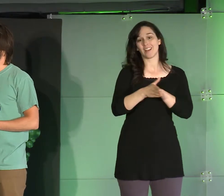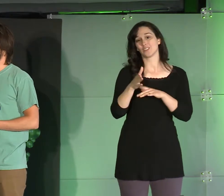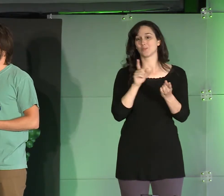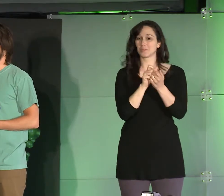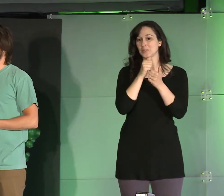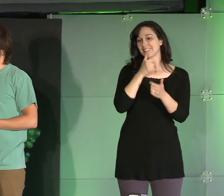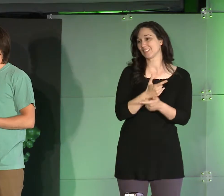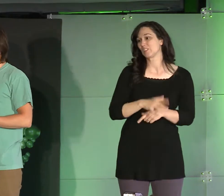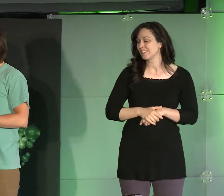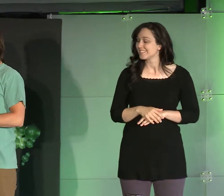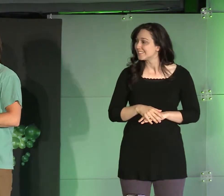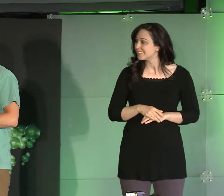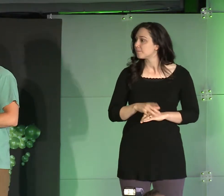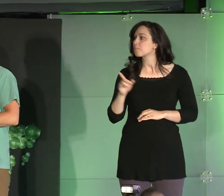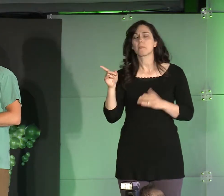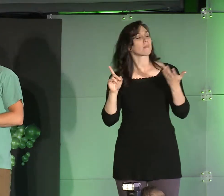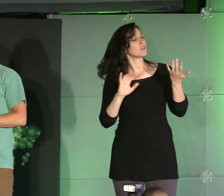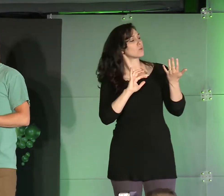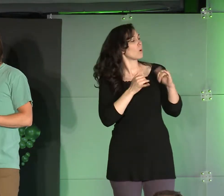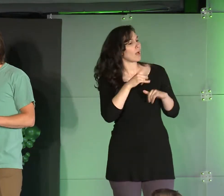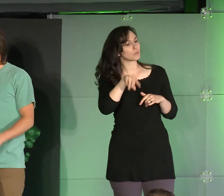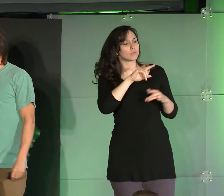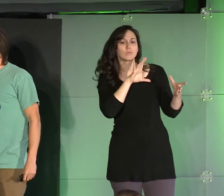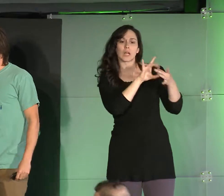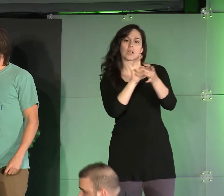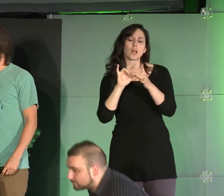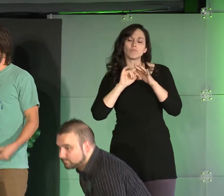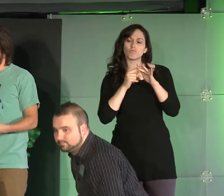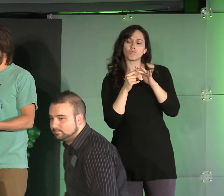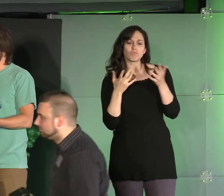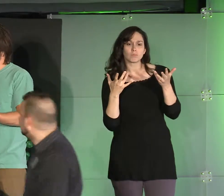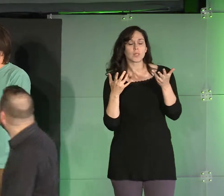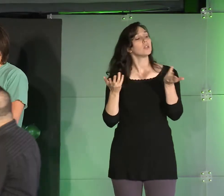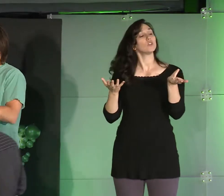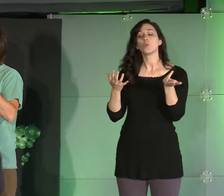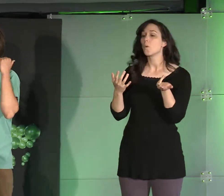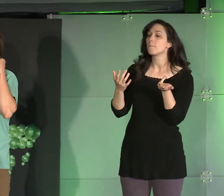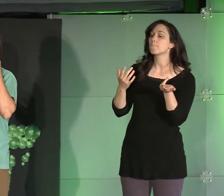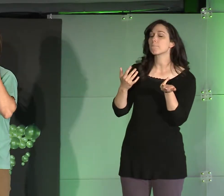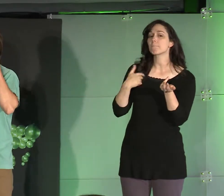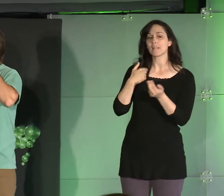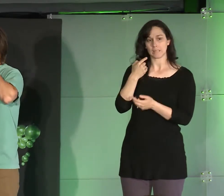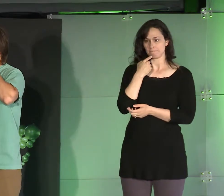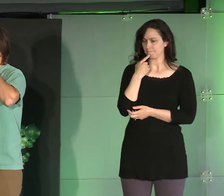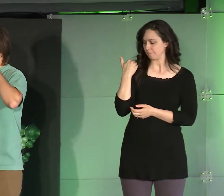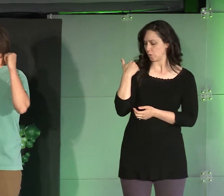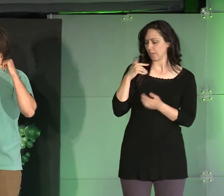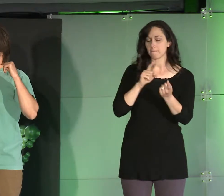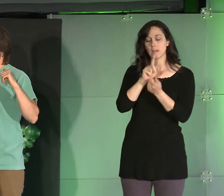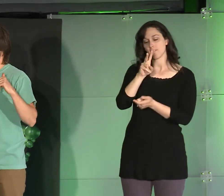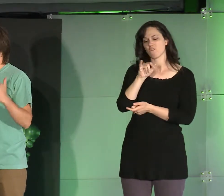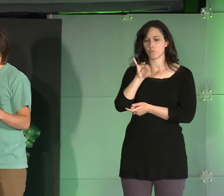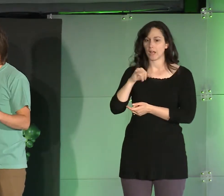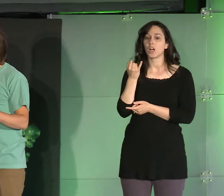see. We'll see. Yeah. So how did you all get connected initially? So as I just mentioned earlier, I met Viraj through the